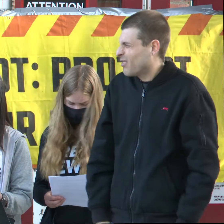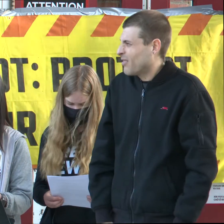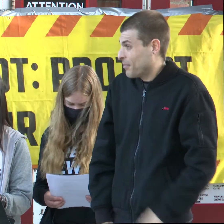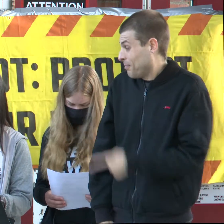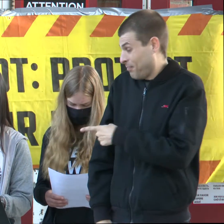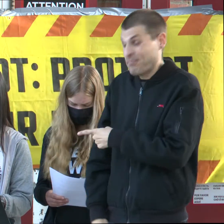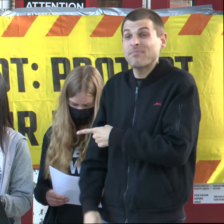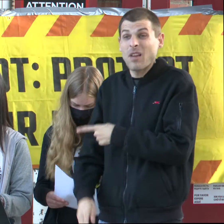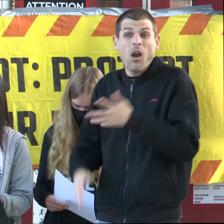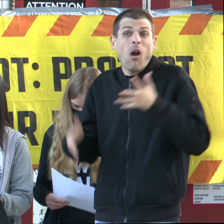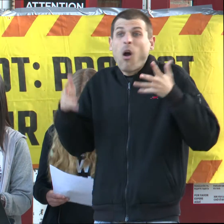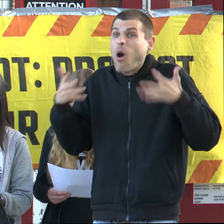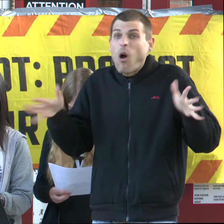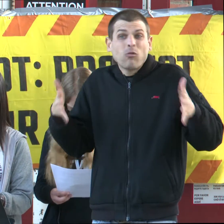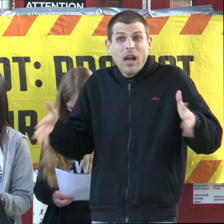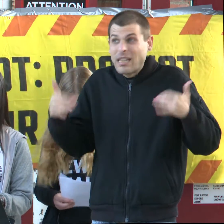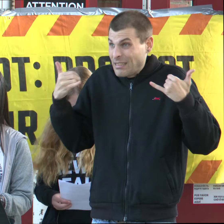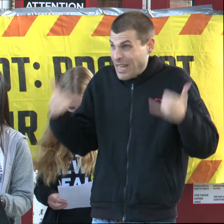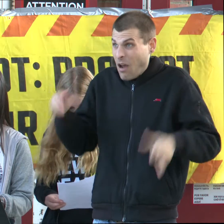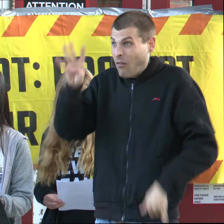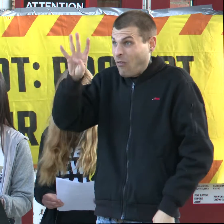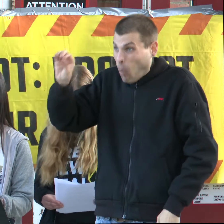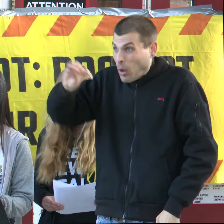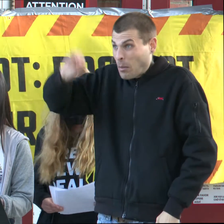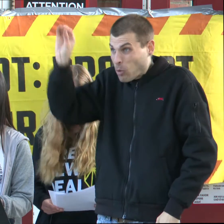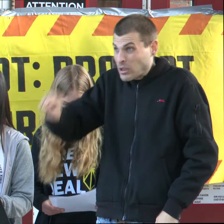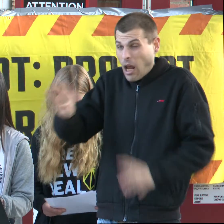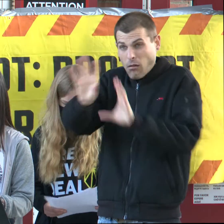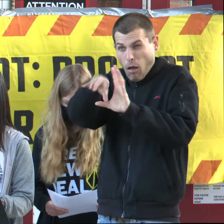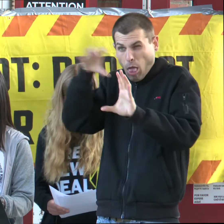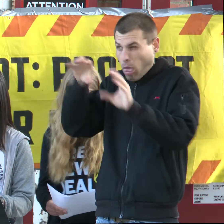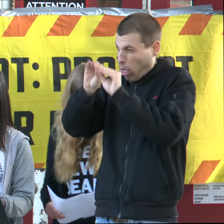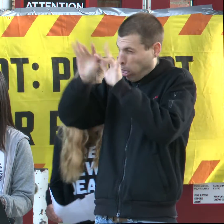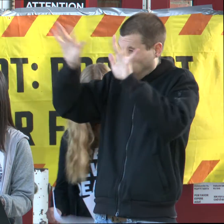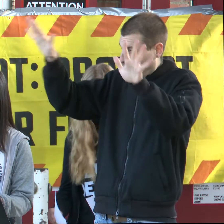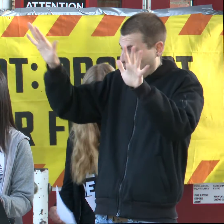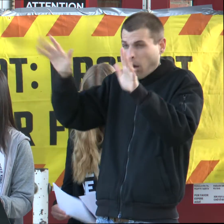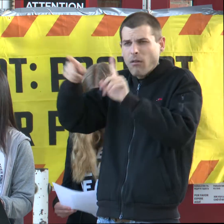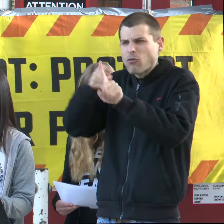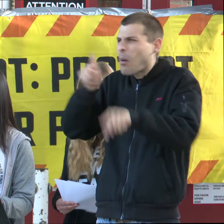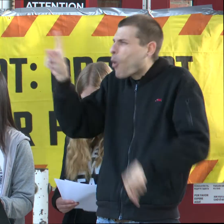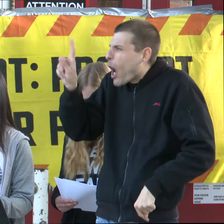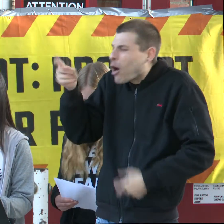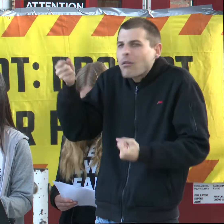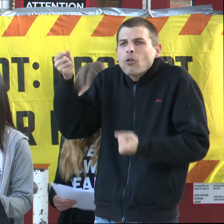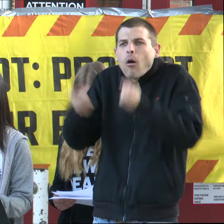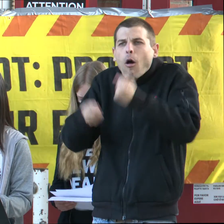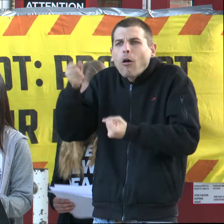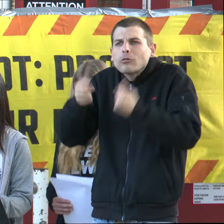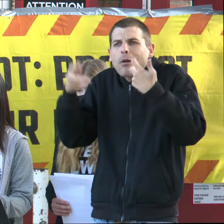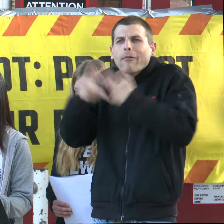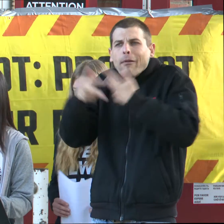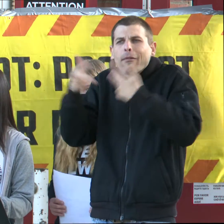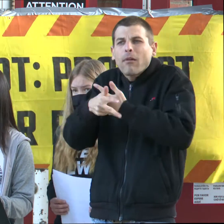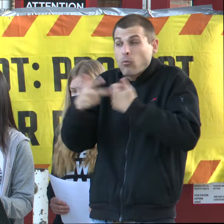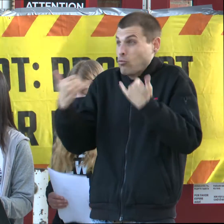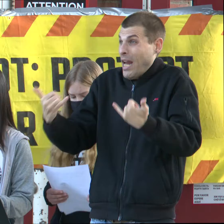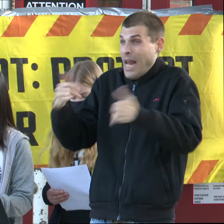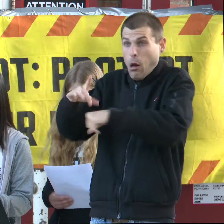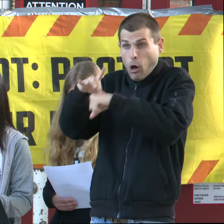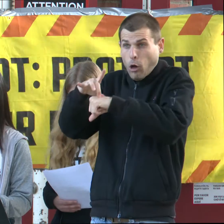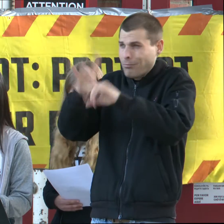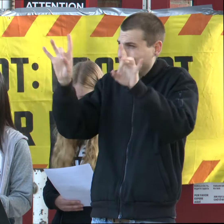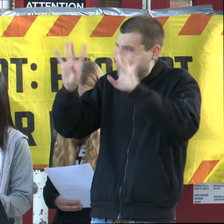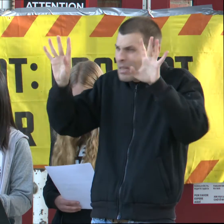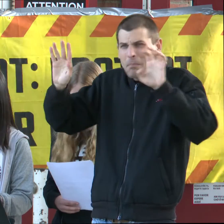Already, 40% of Oregon's carbon emissions come from transportation. We are in the middle of a climate crisis and we are running